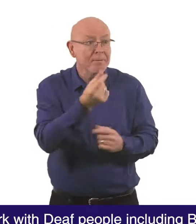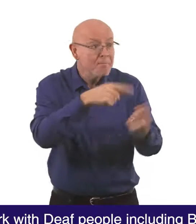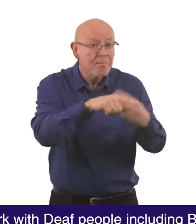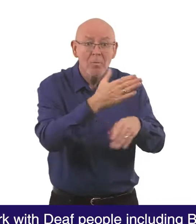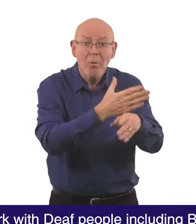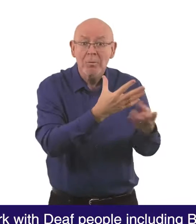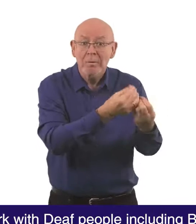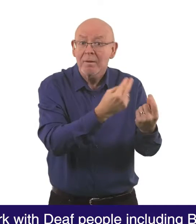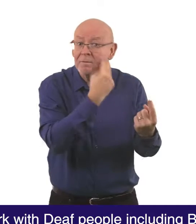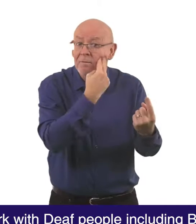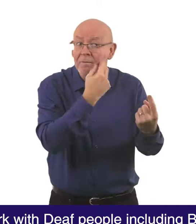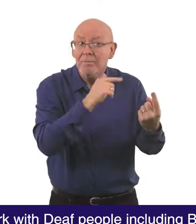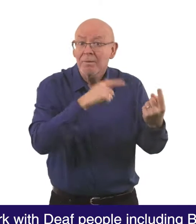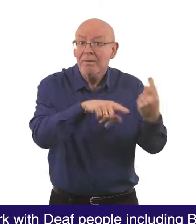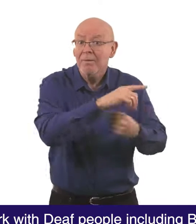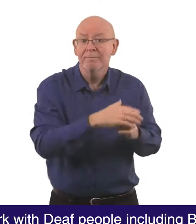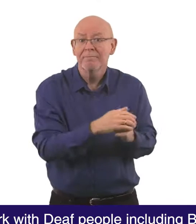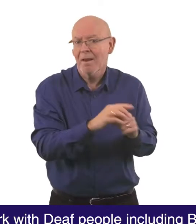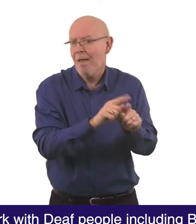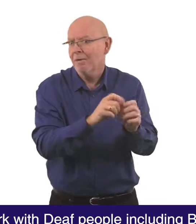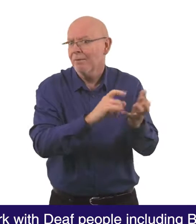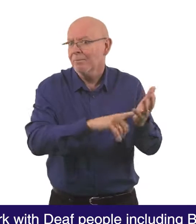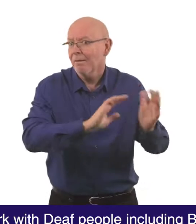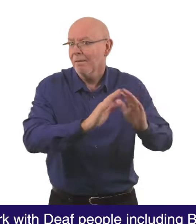Some work with deaf people, including BSL users.